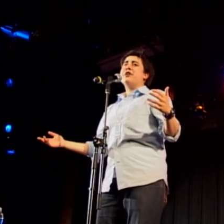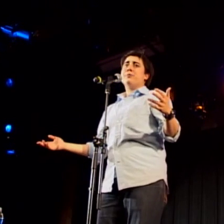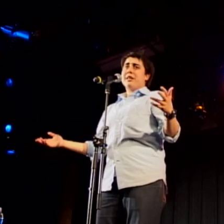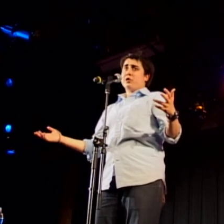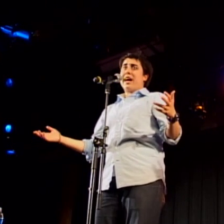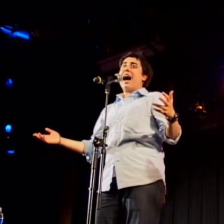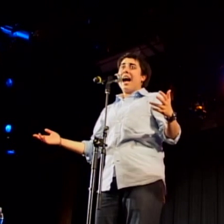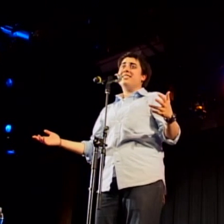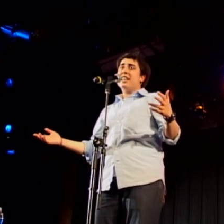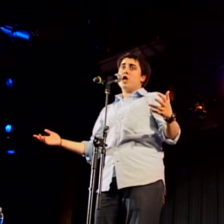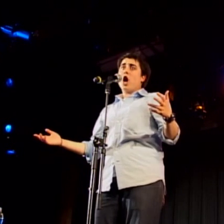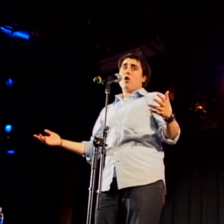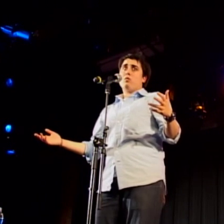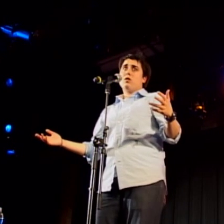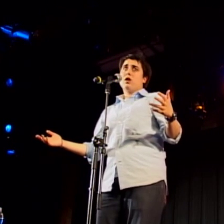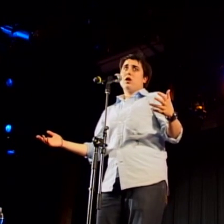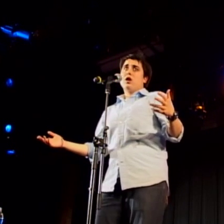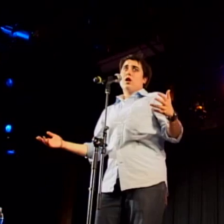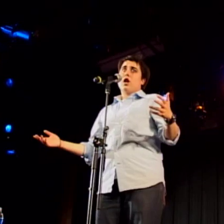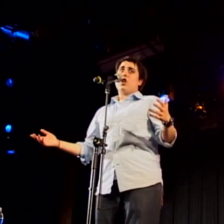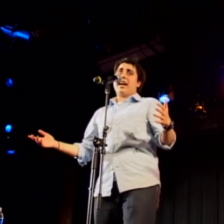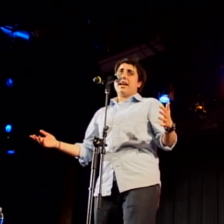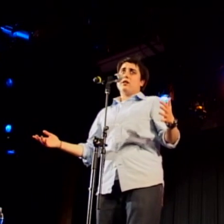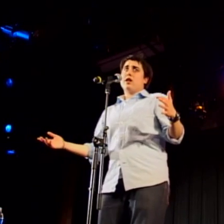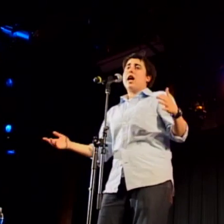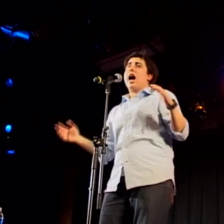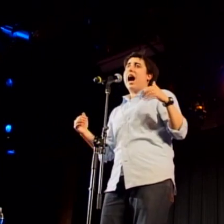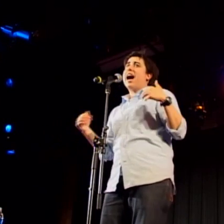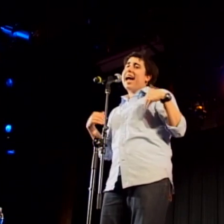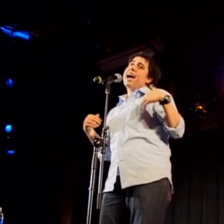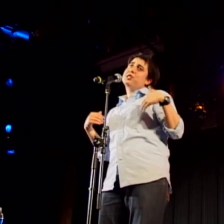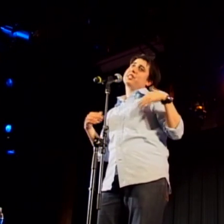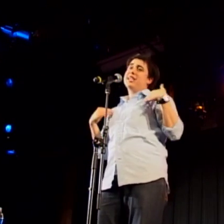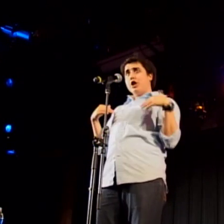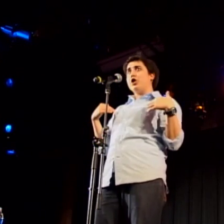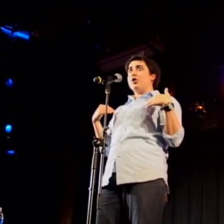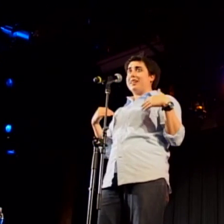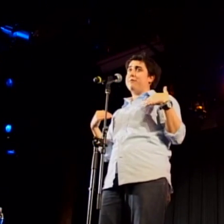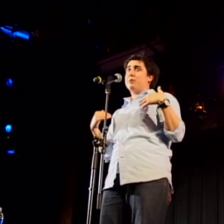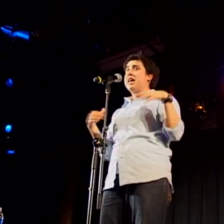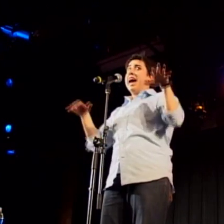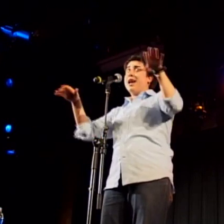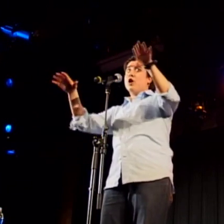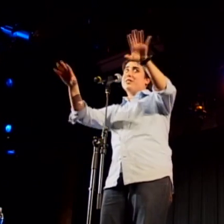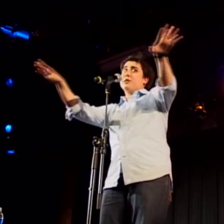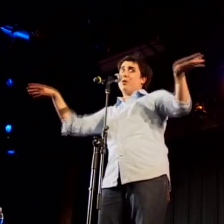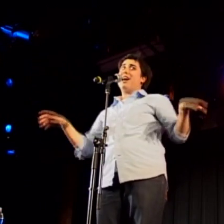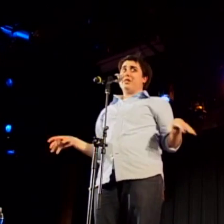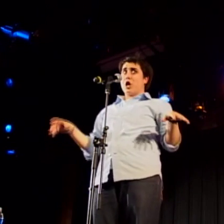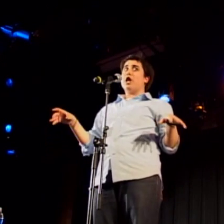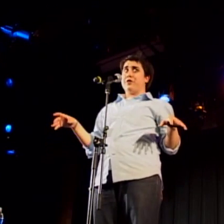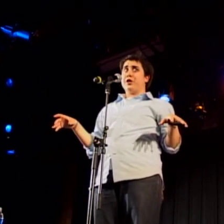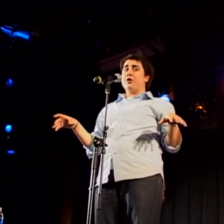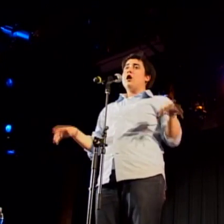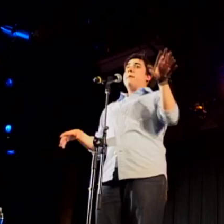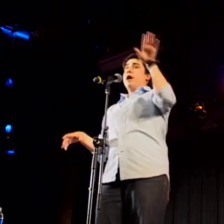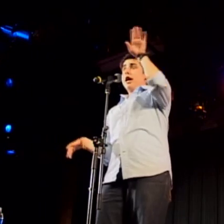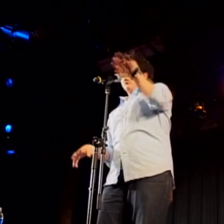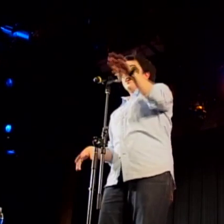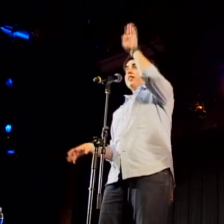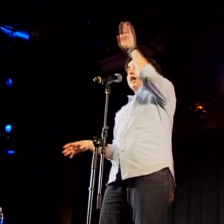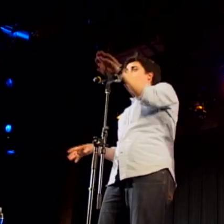Okay, I knew, bitch, okay? I did know. Okay? I actually knew deaf people. I don't know if this is a surprise to all of